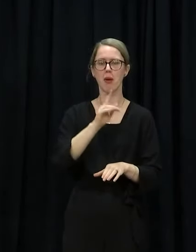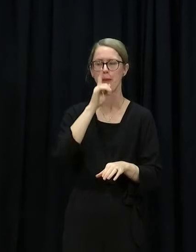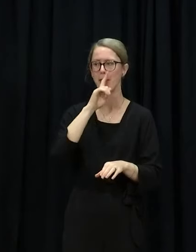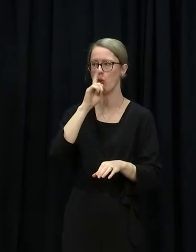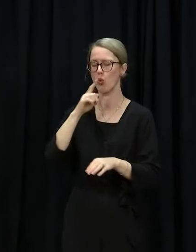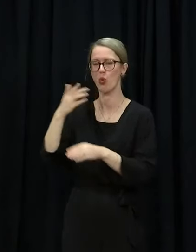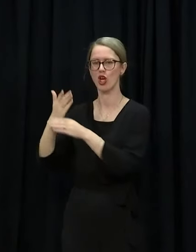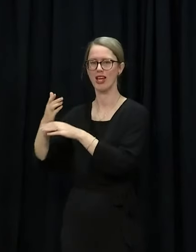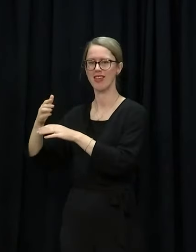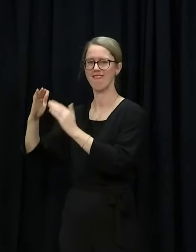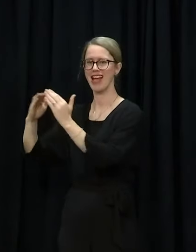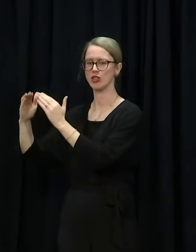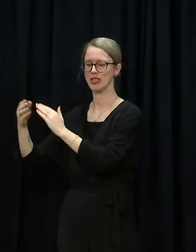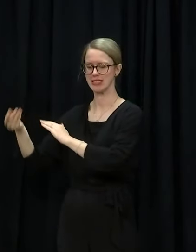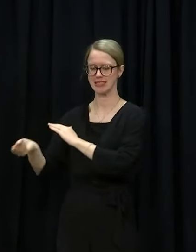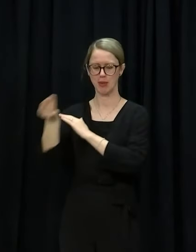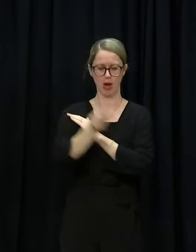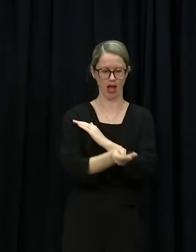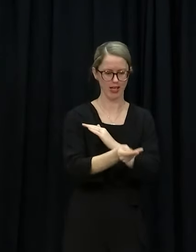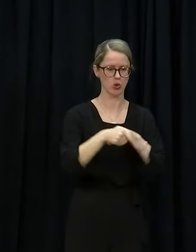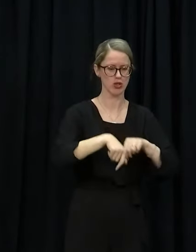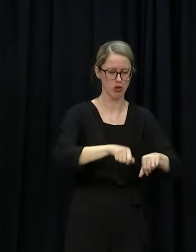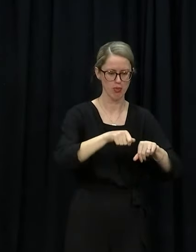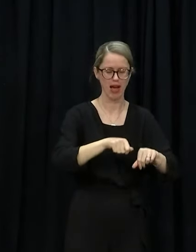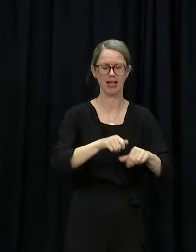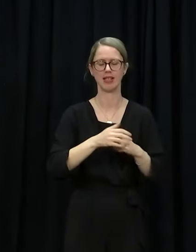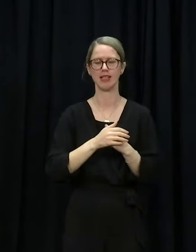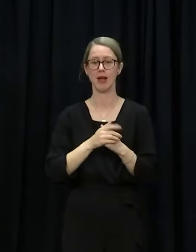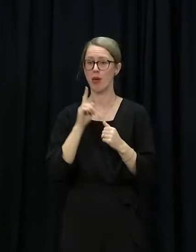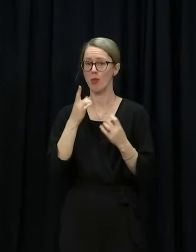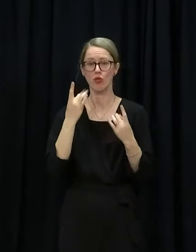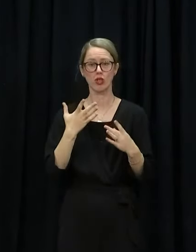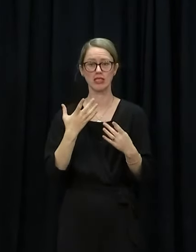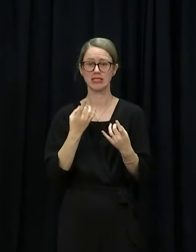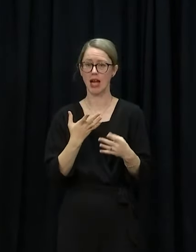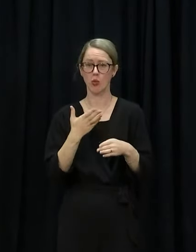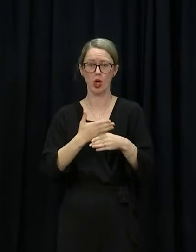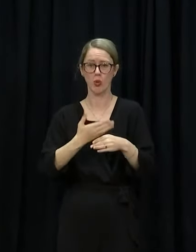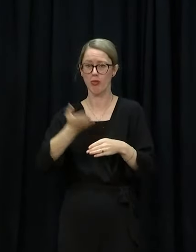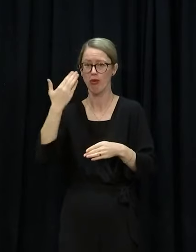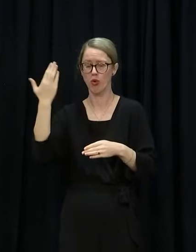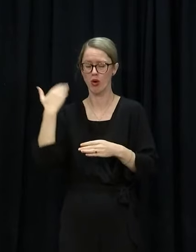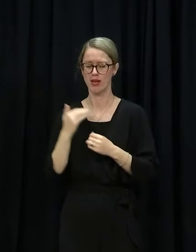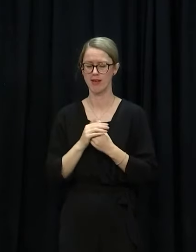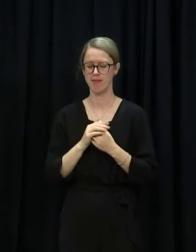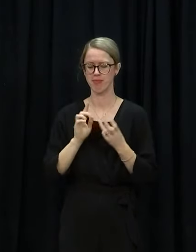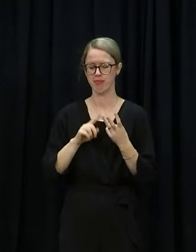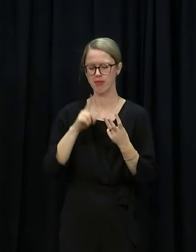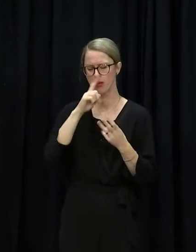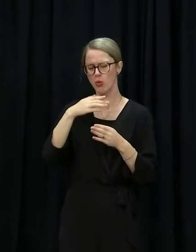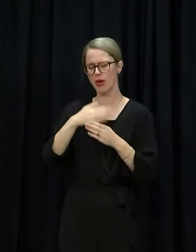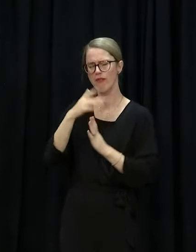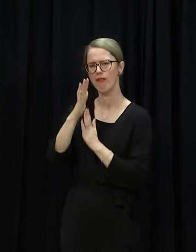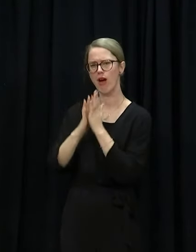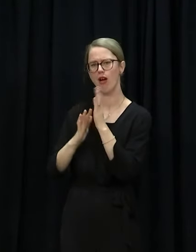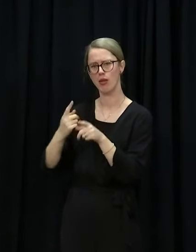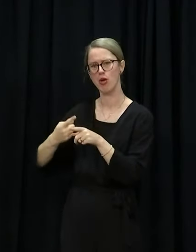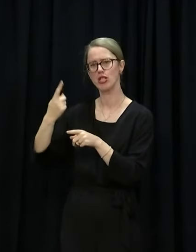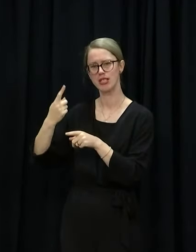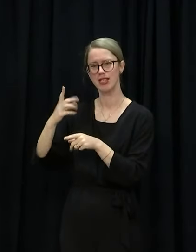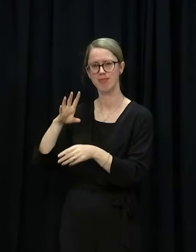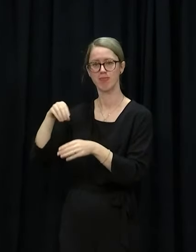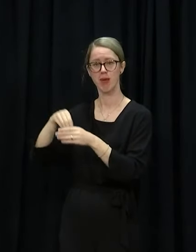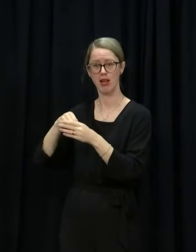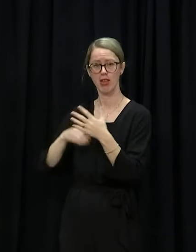chain. But we had already started that work before this outbreak. Likewise, those who work for our fire and emergency services were also part of